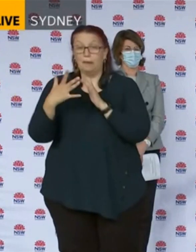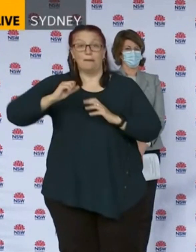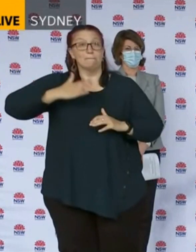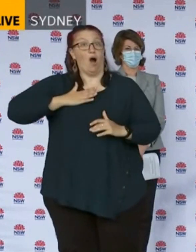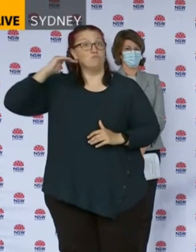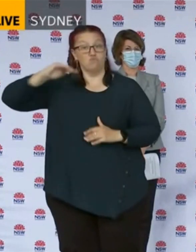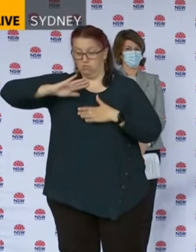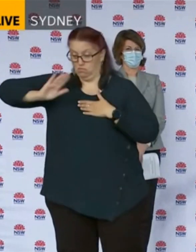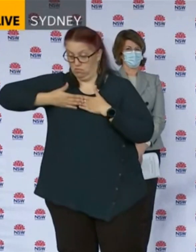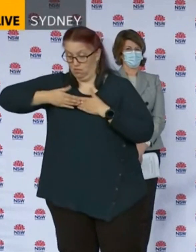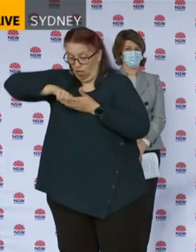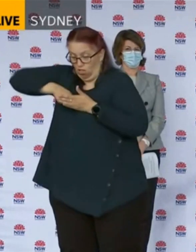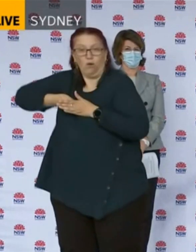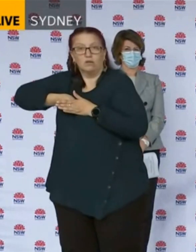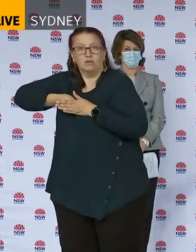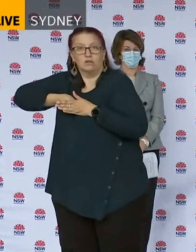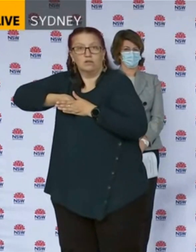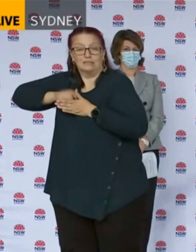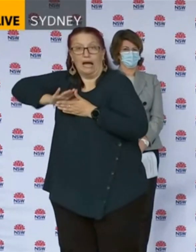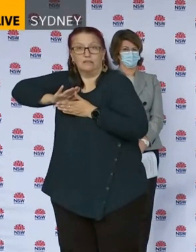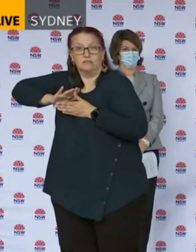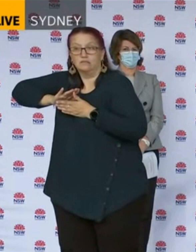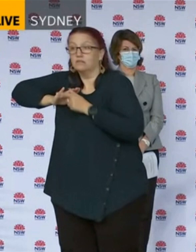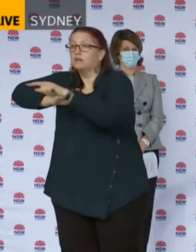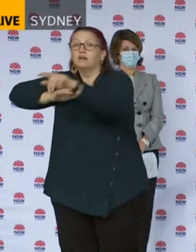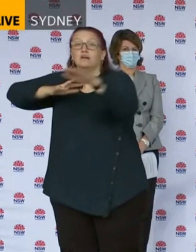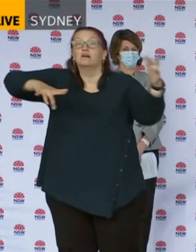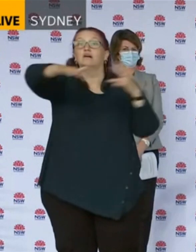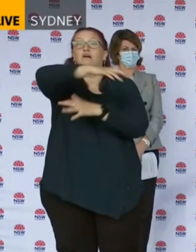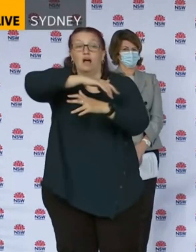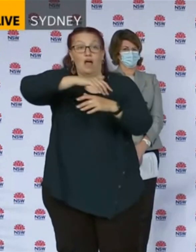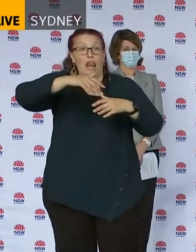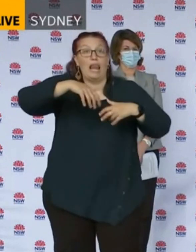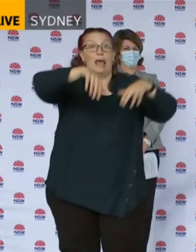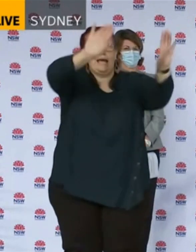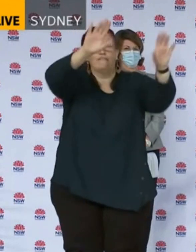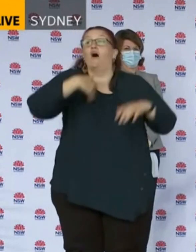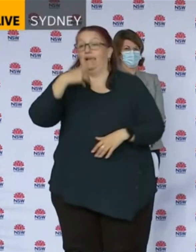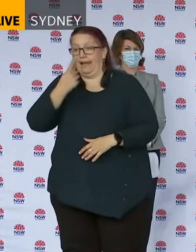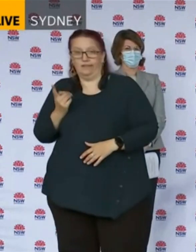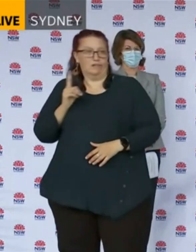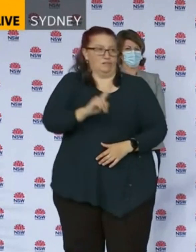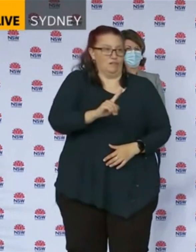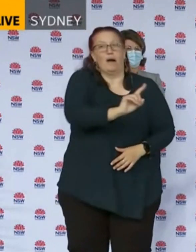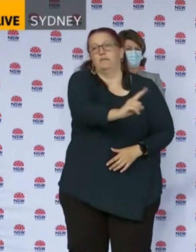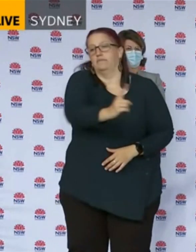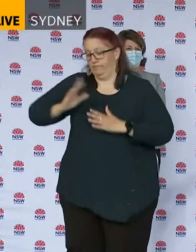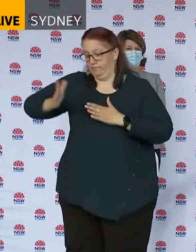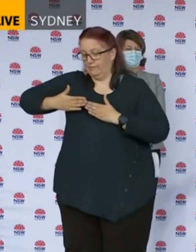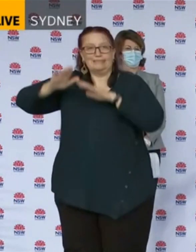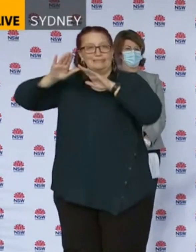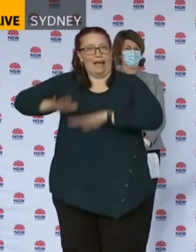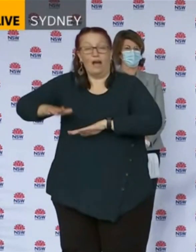But even those casual contacts, if you get symptoms down the track, you need to get retested and again isolate for that